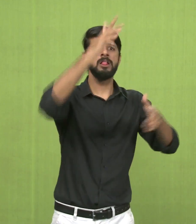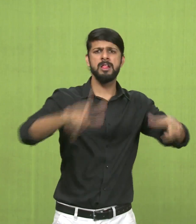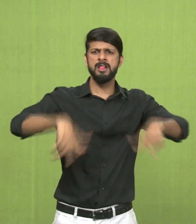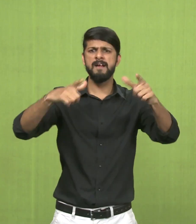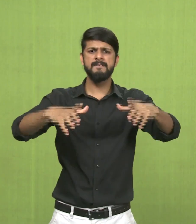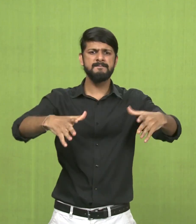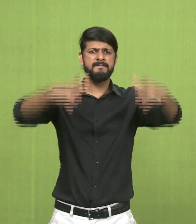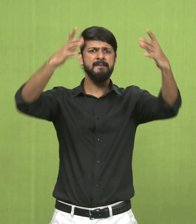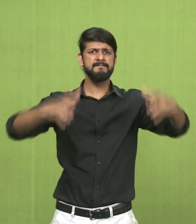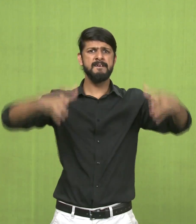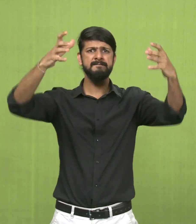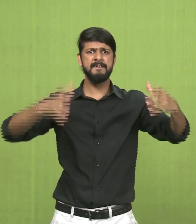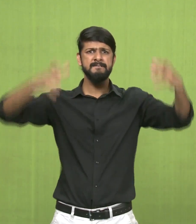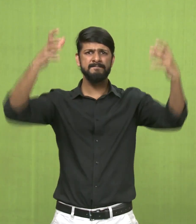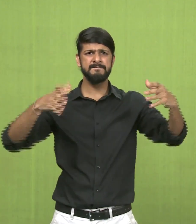towering trees,